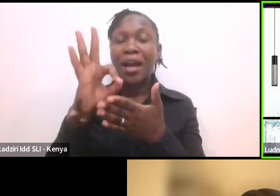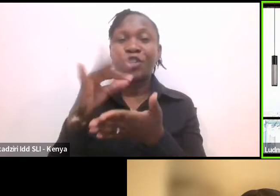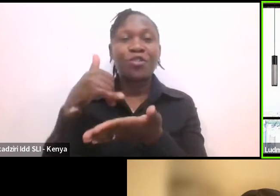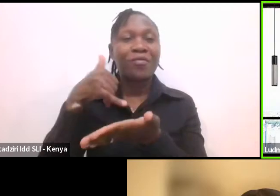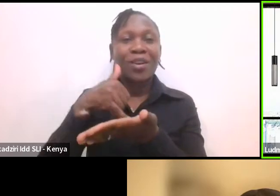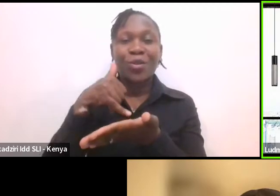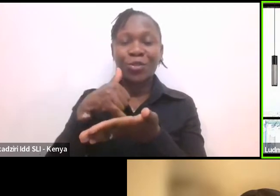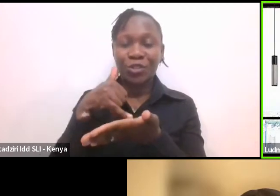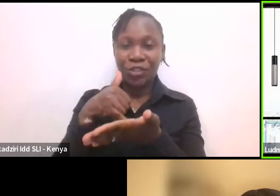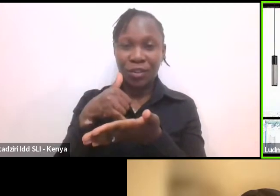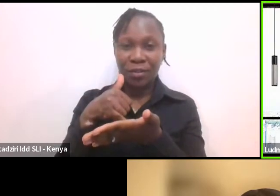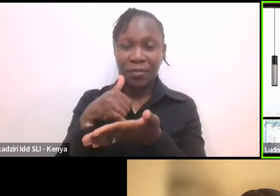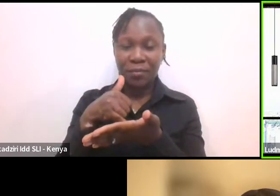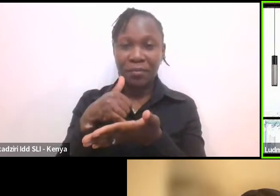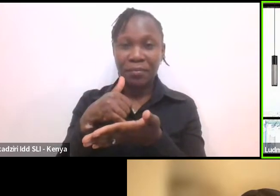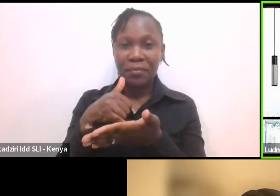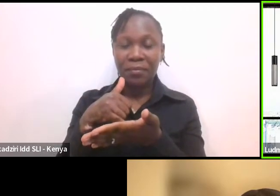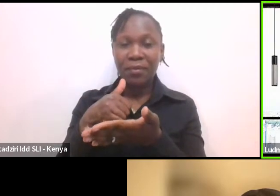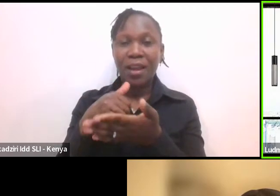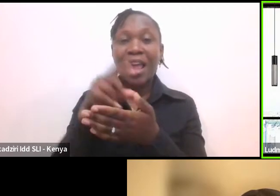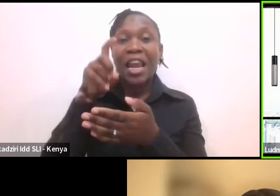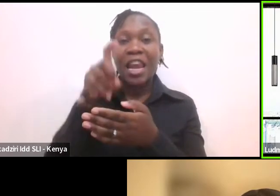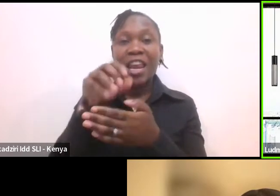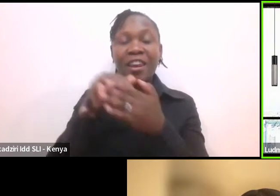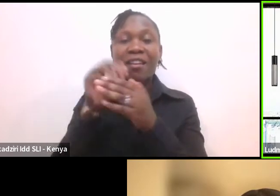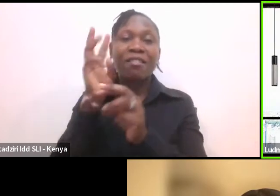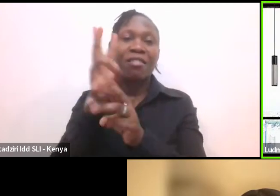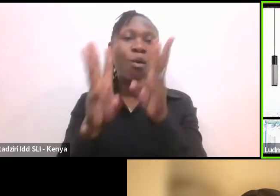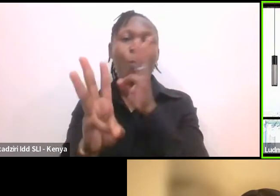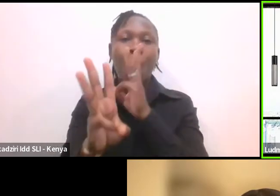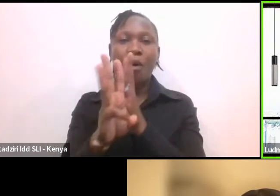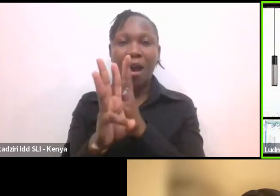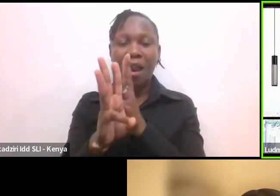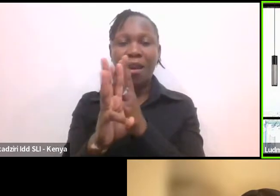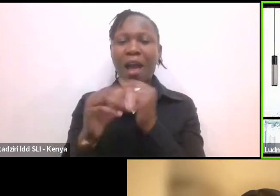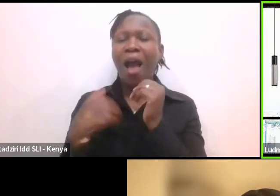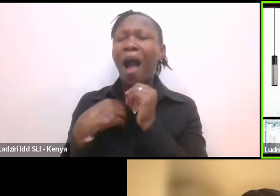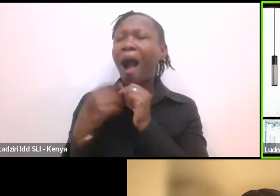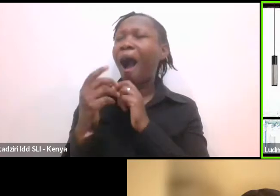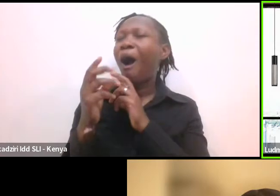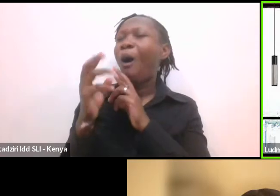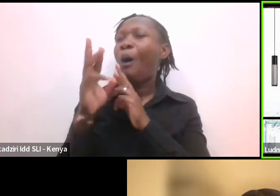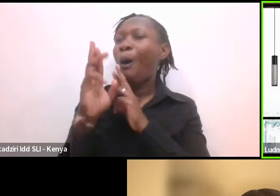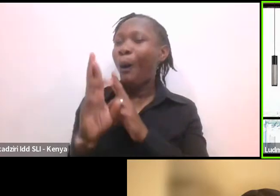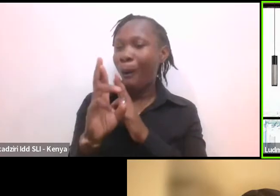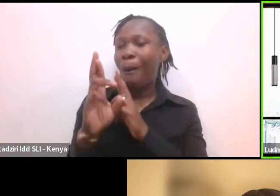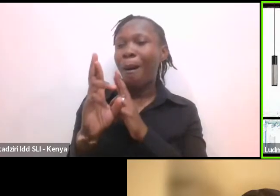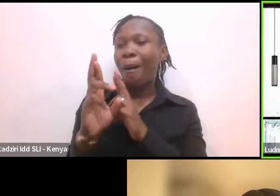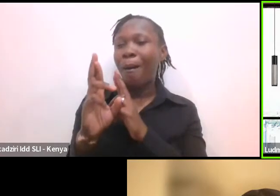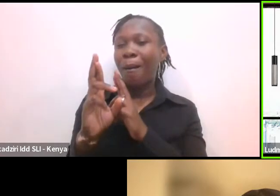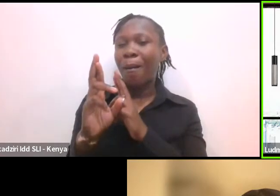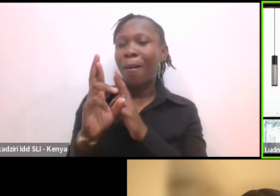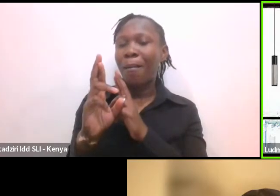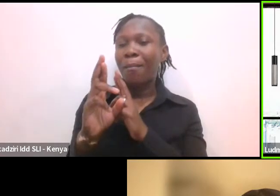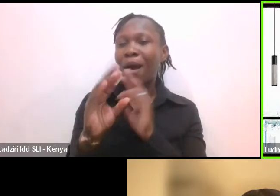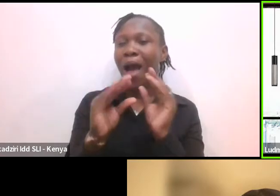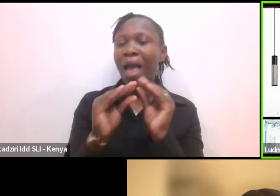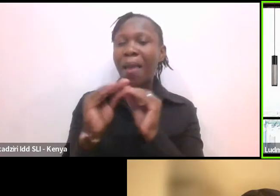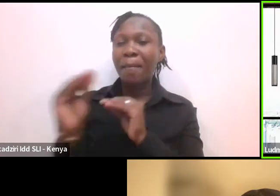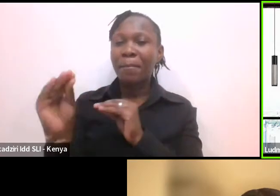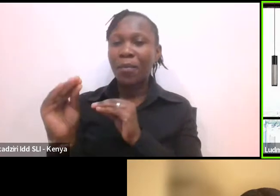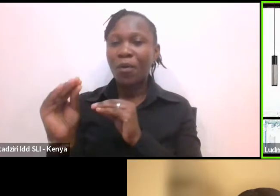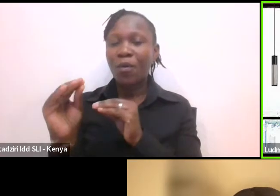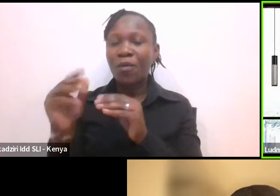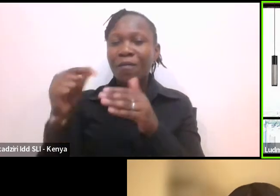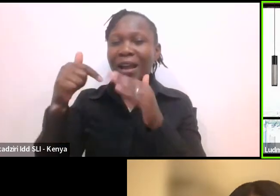is so needed in the world. And hopefully I can go specifically a little bit more in